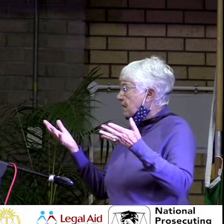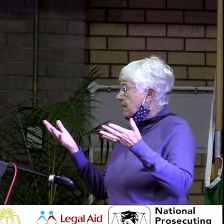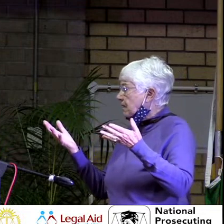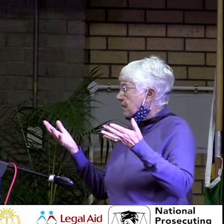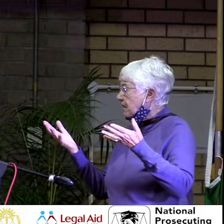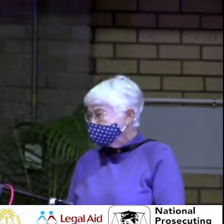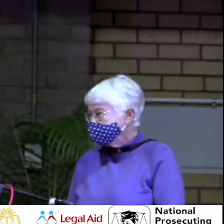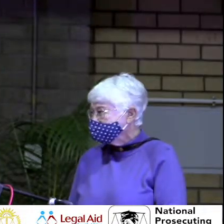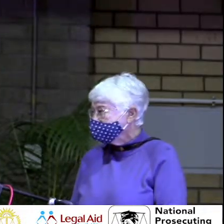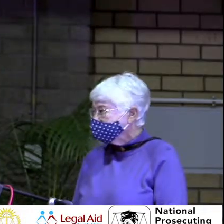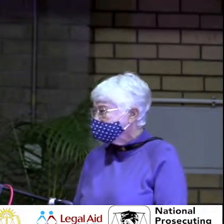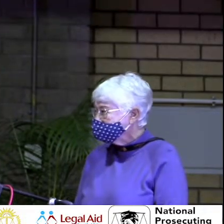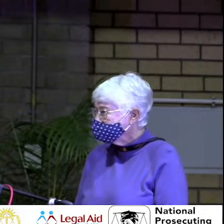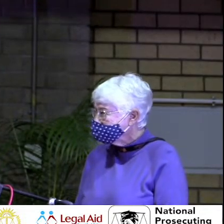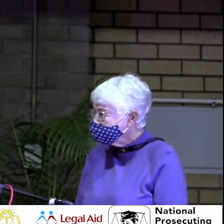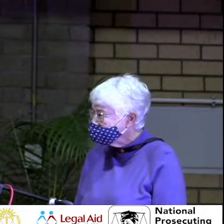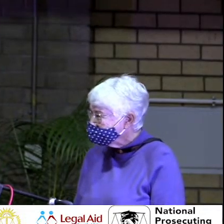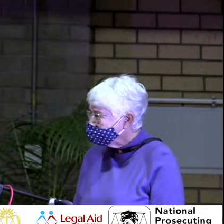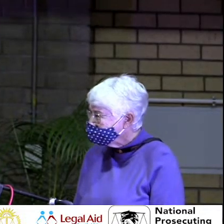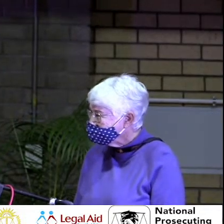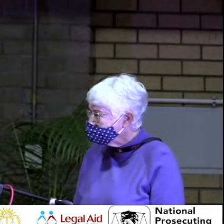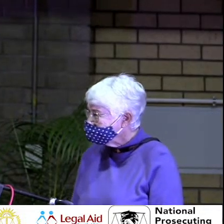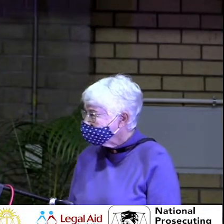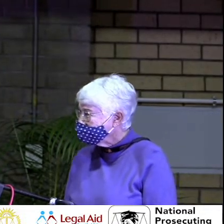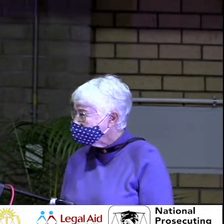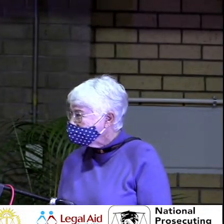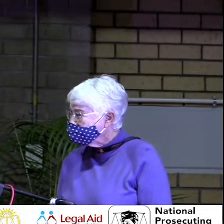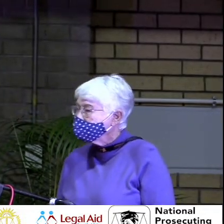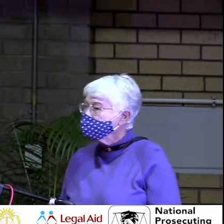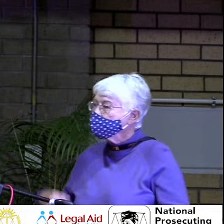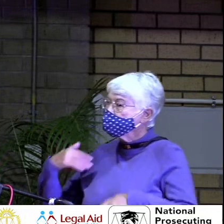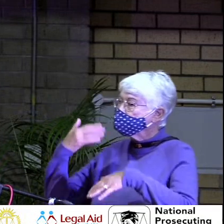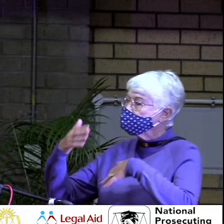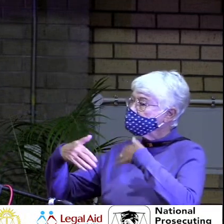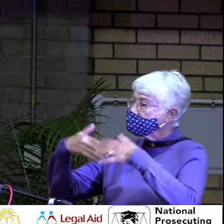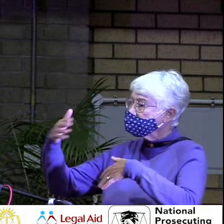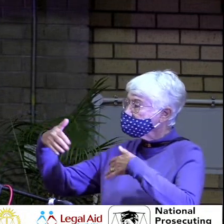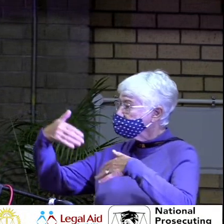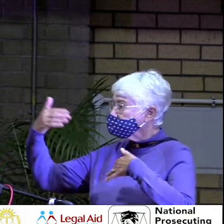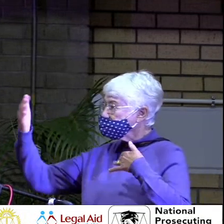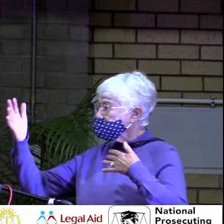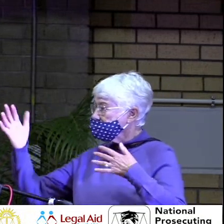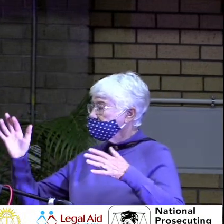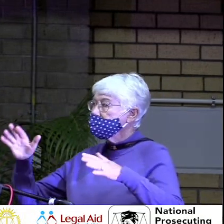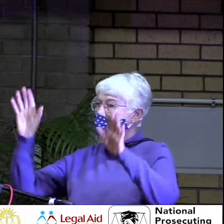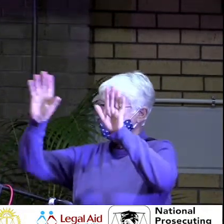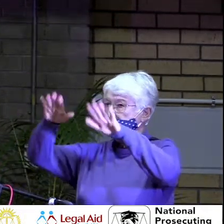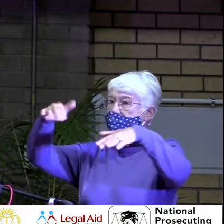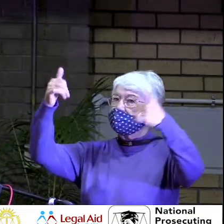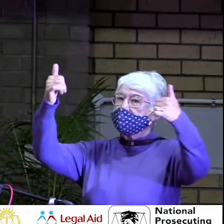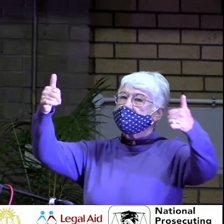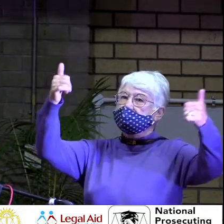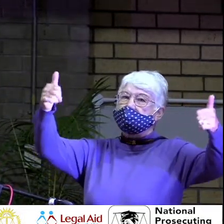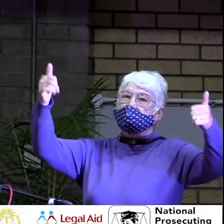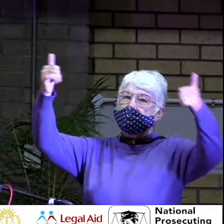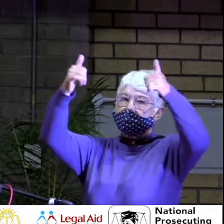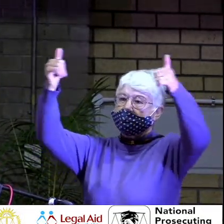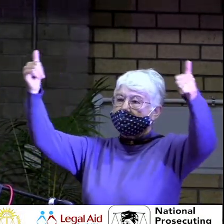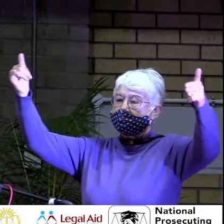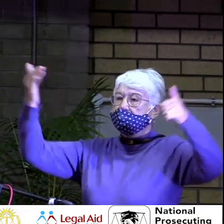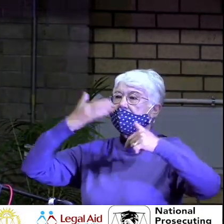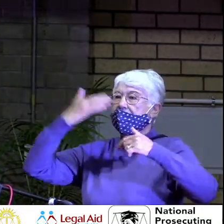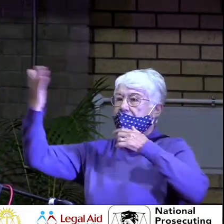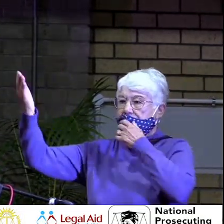SAPS Band. We must get on with the business, ladies and gentlemen. Can we take our seats? we